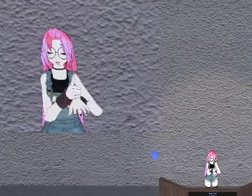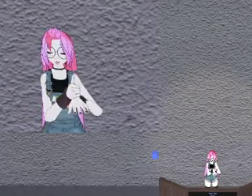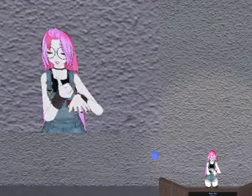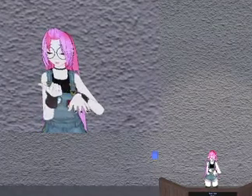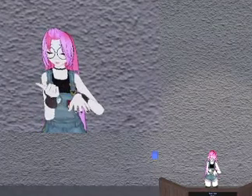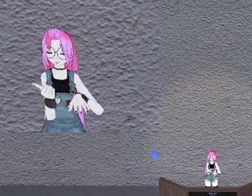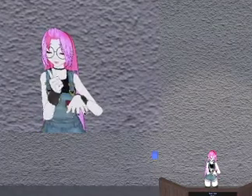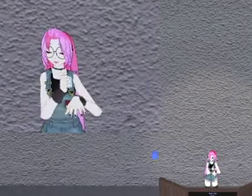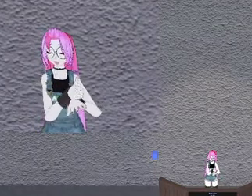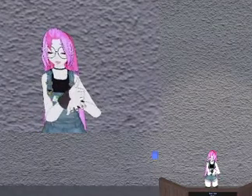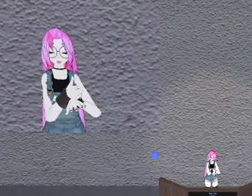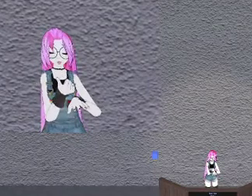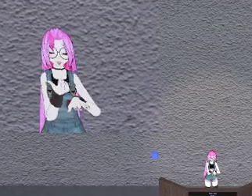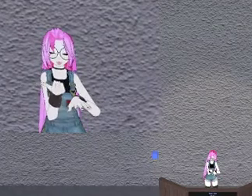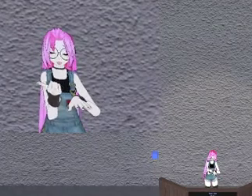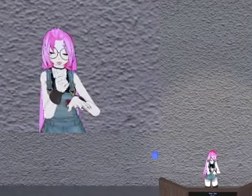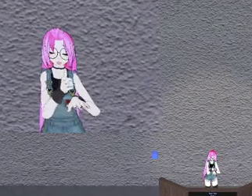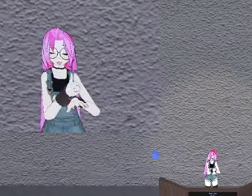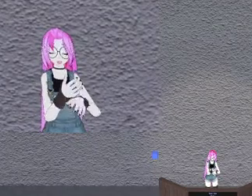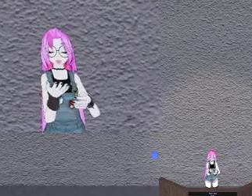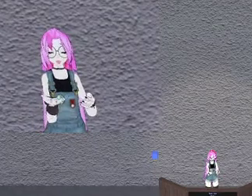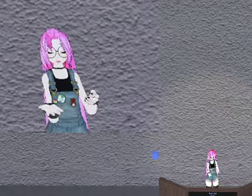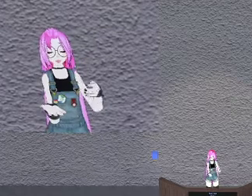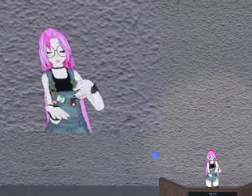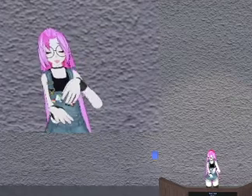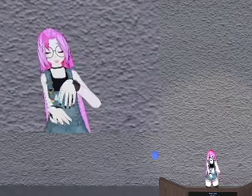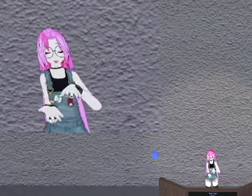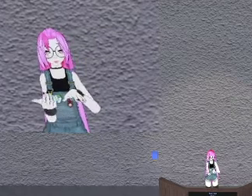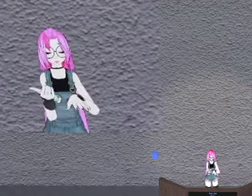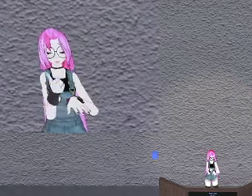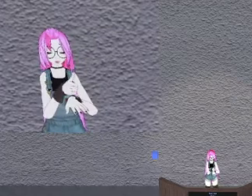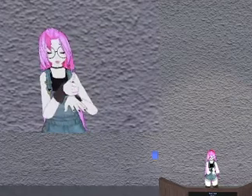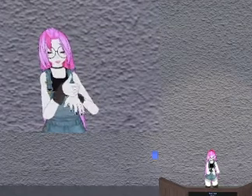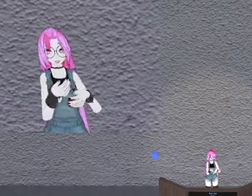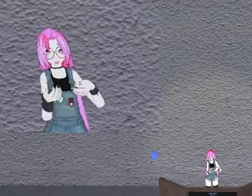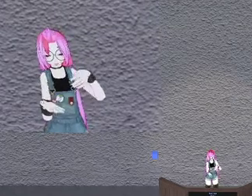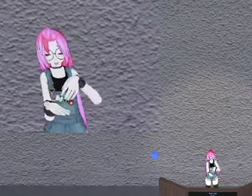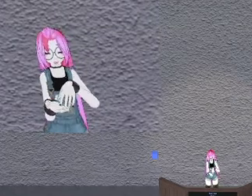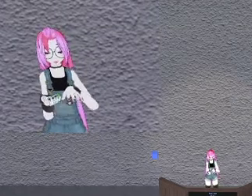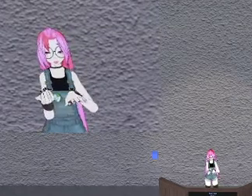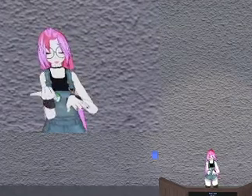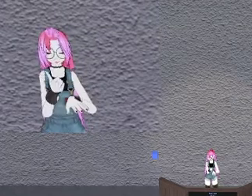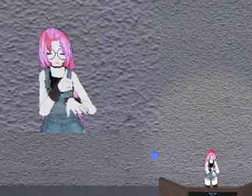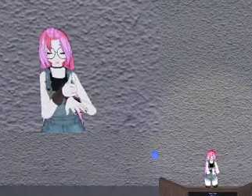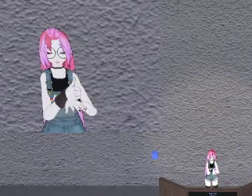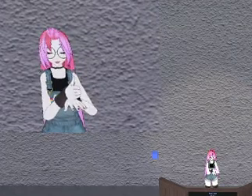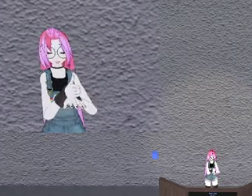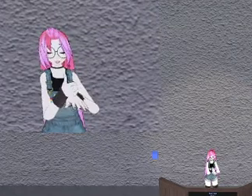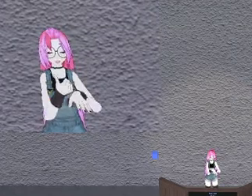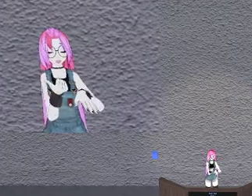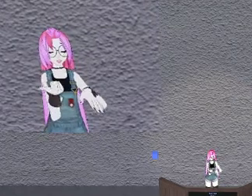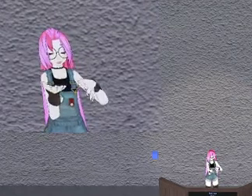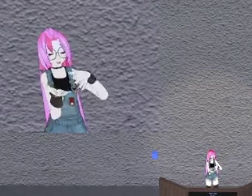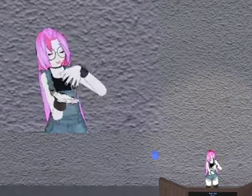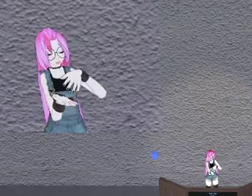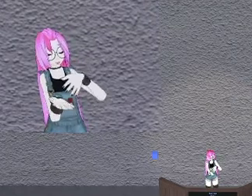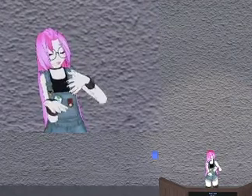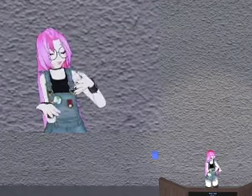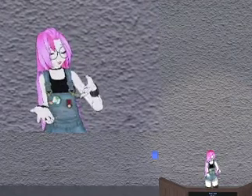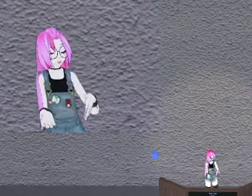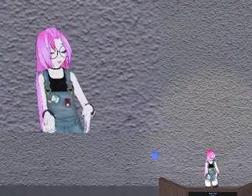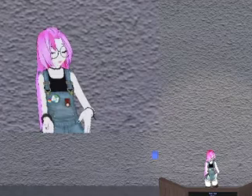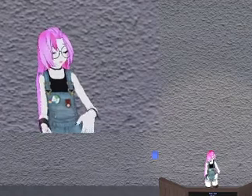or just set. Like War Dragon in his class, he taught reset is again set. Set it again.